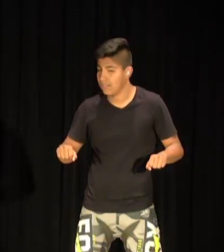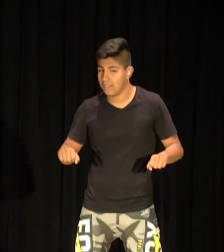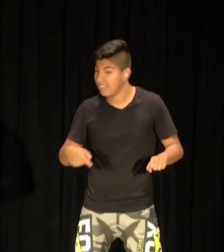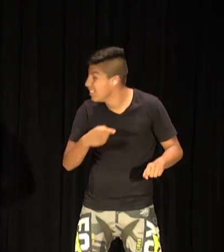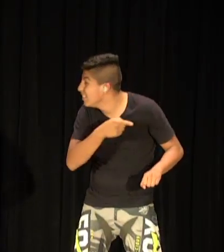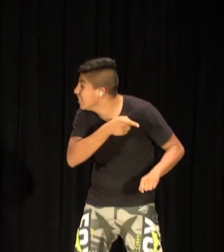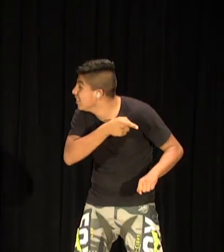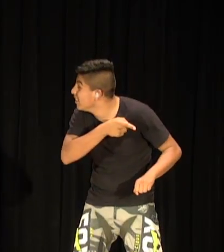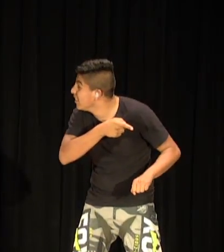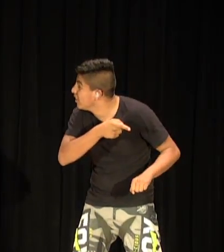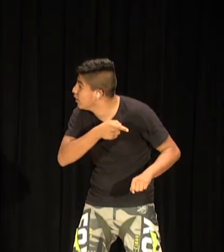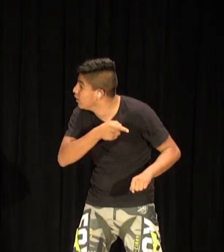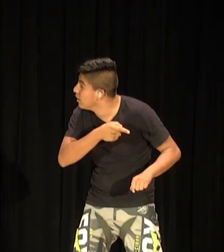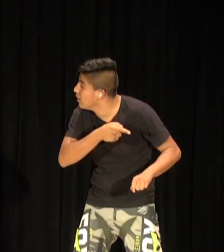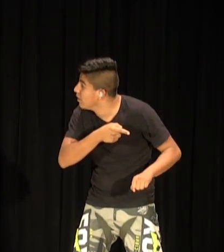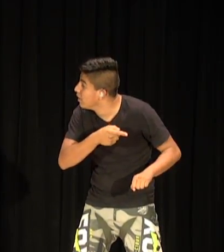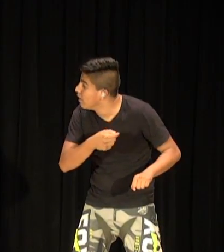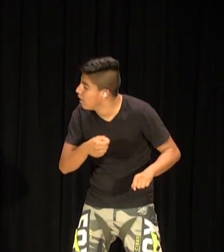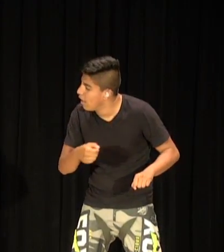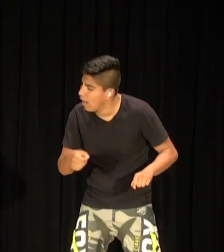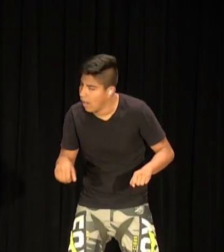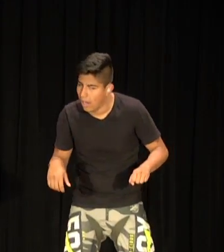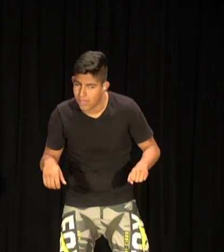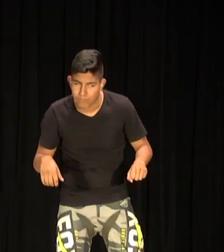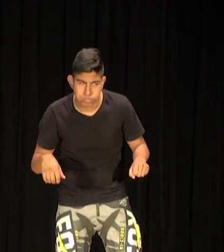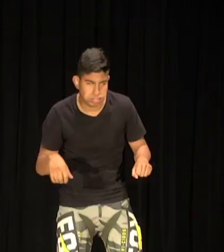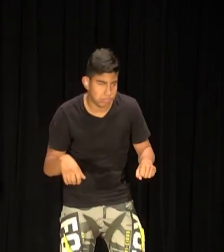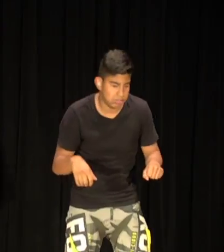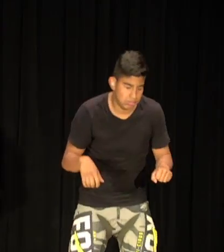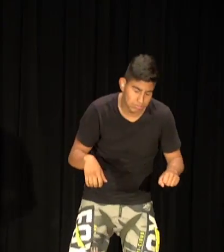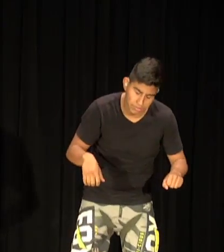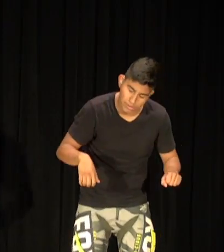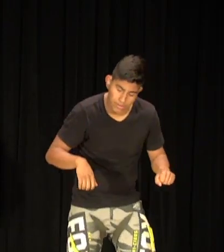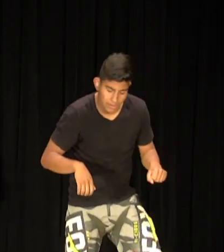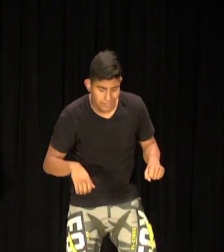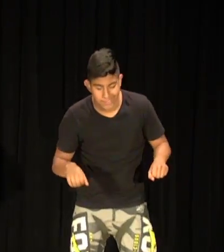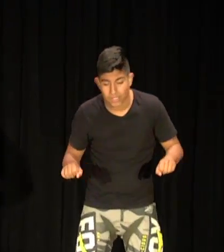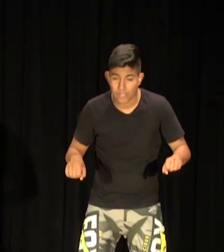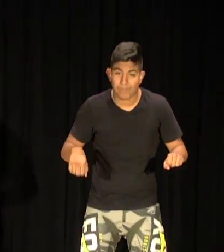flat track. That one? Mm-hmm. Oh, all right.